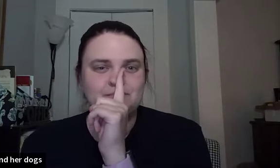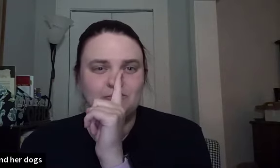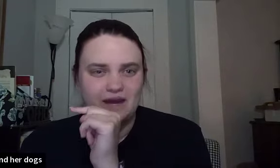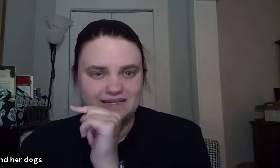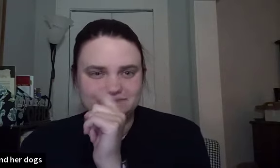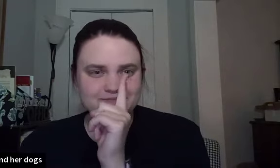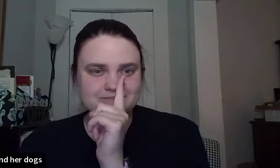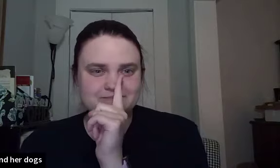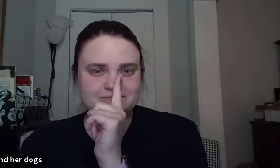Rat.